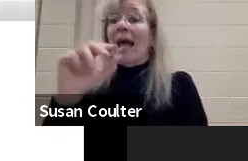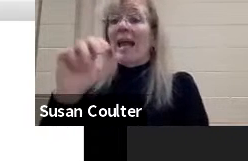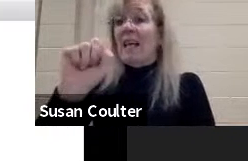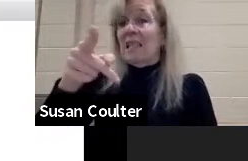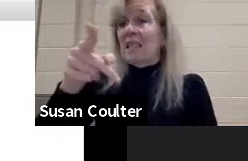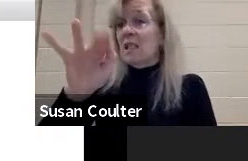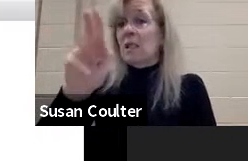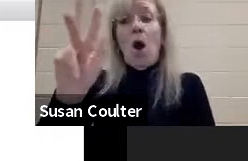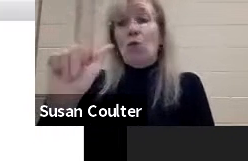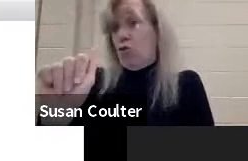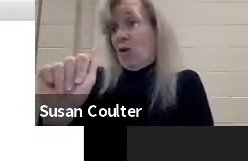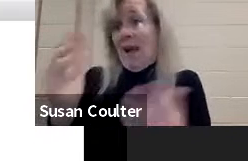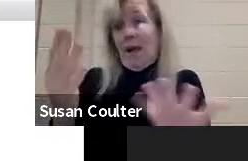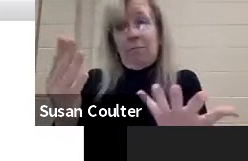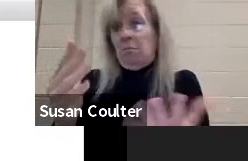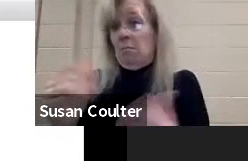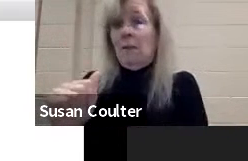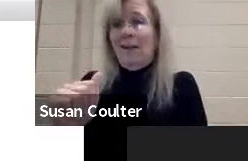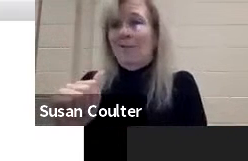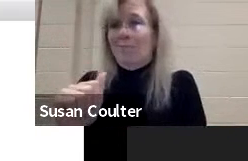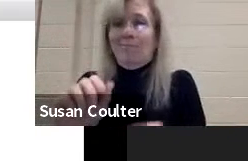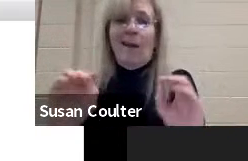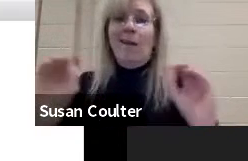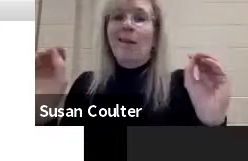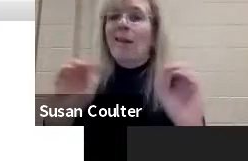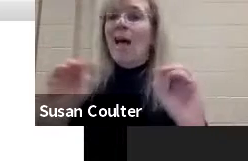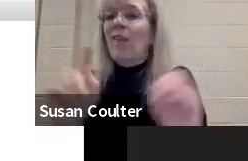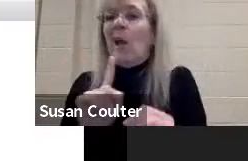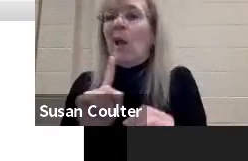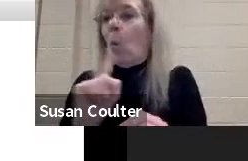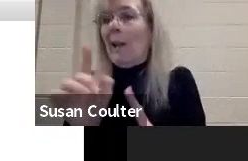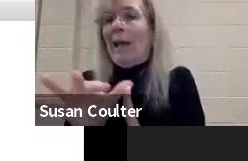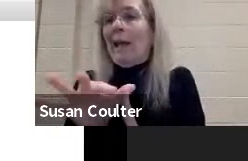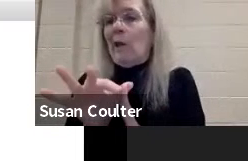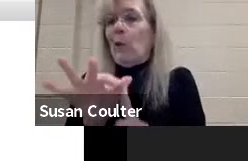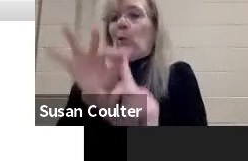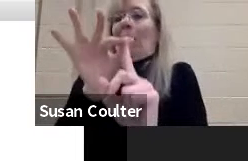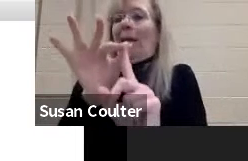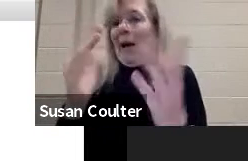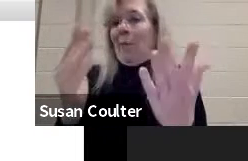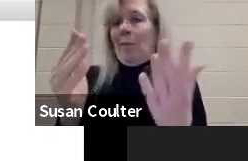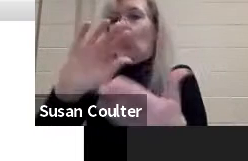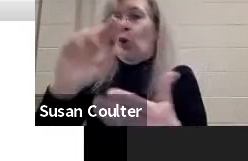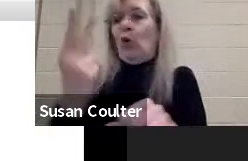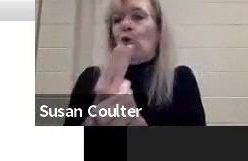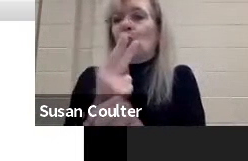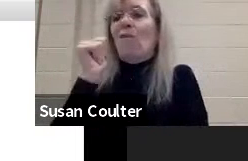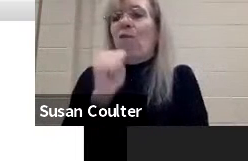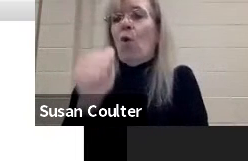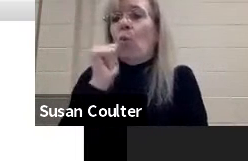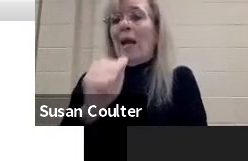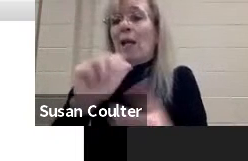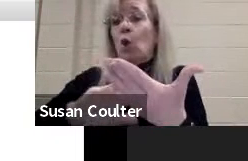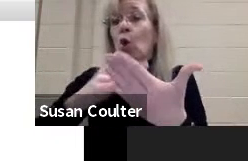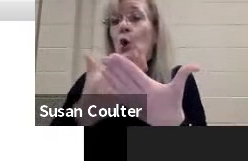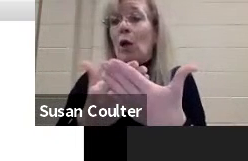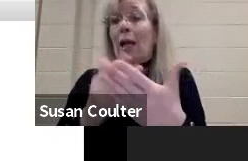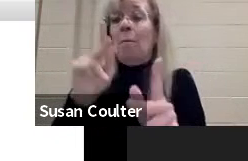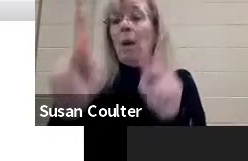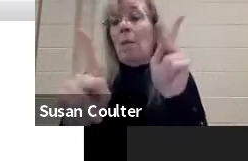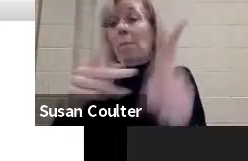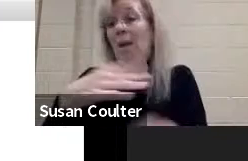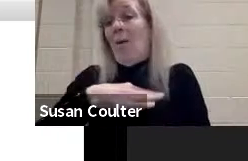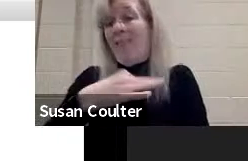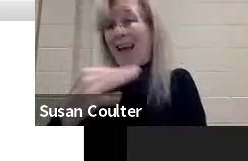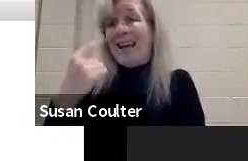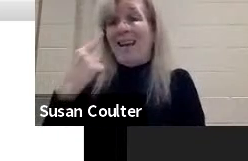The red is a spatula. Nothing really unique. I mean, you can use it for regular